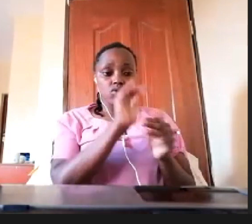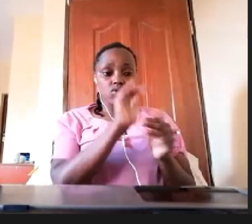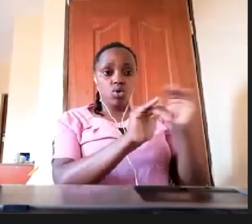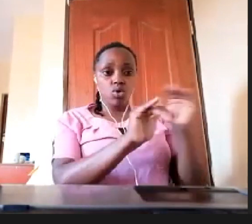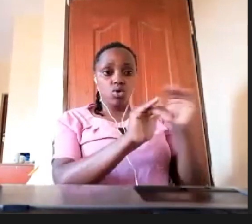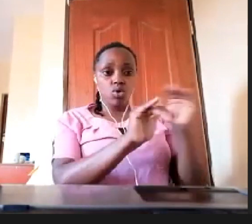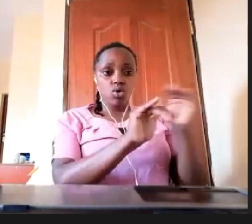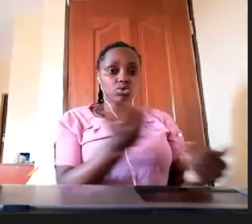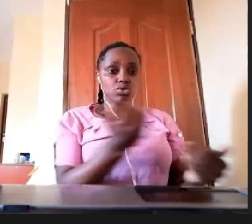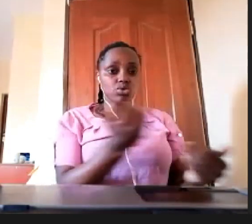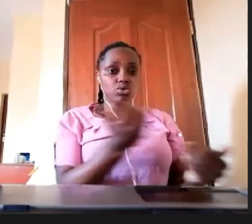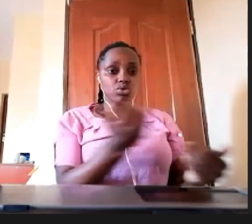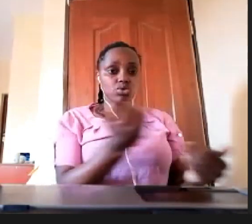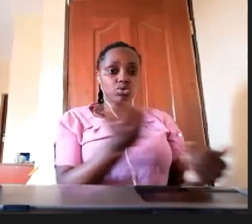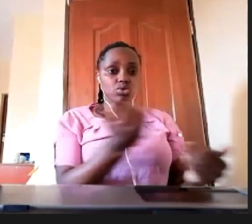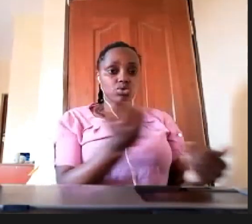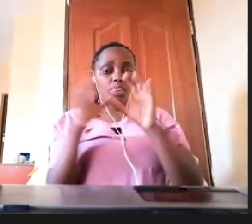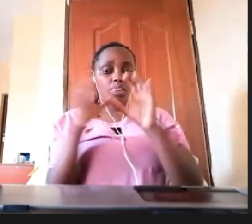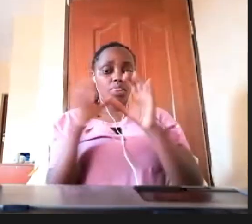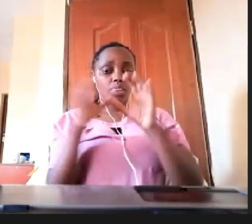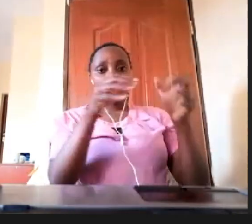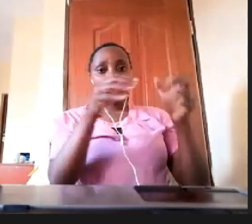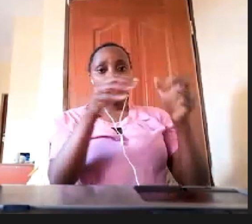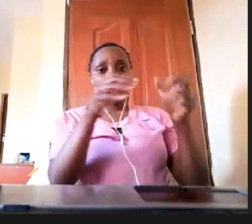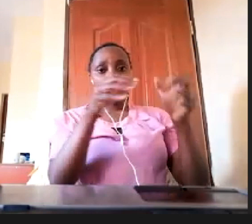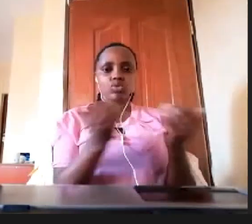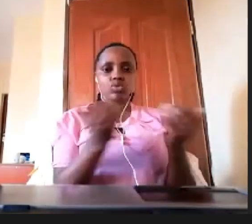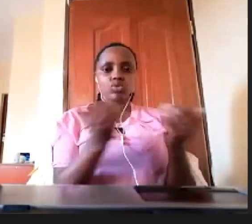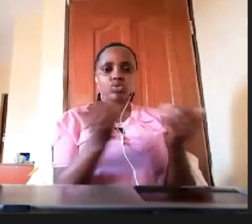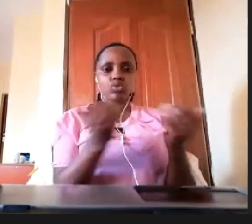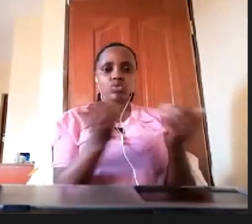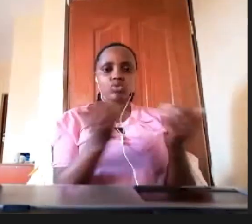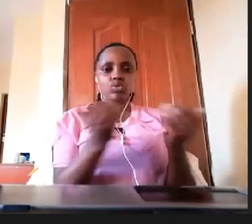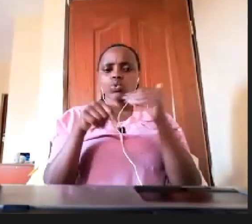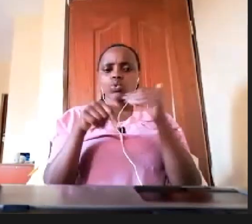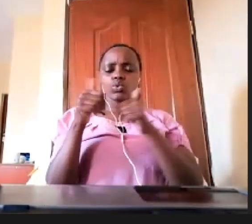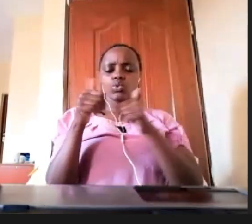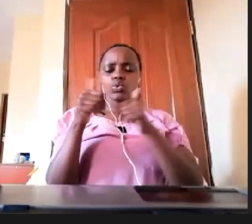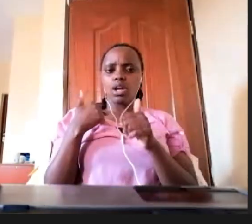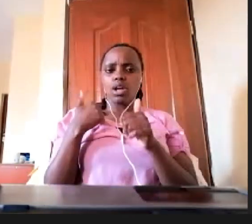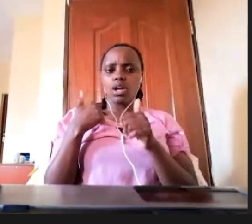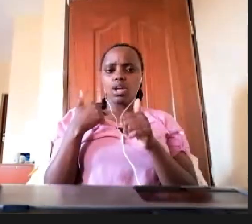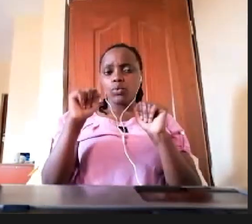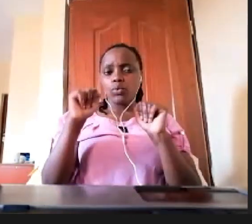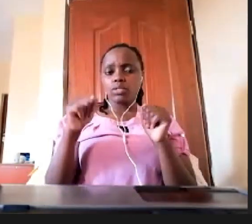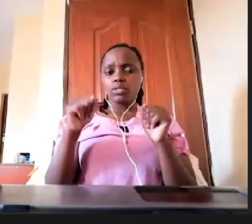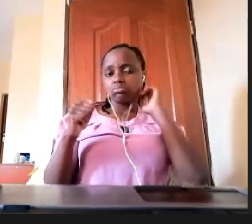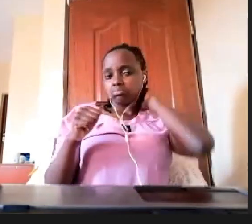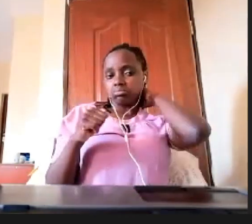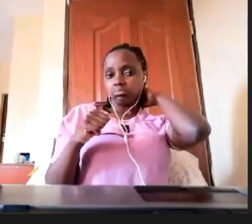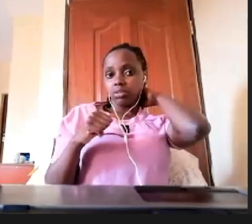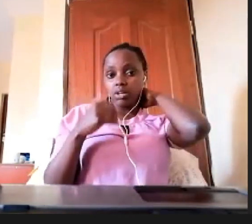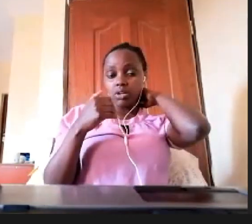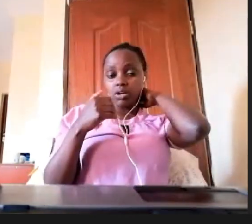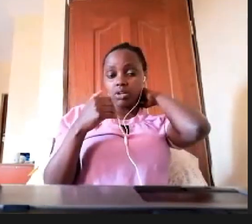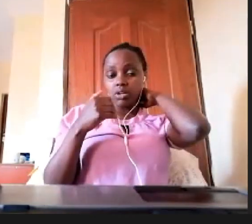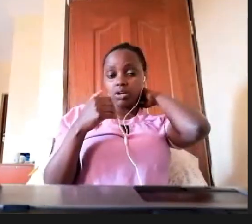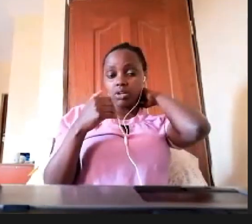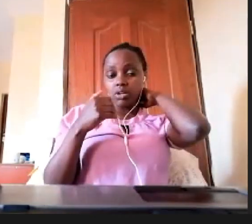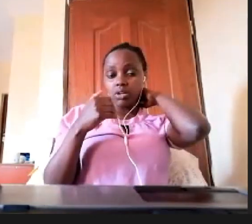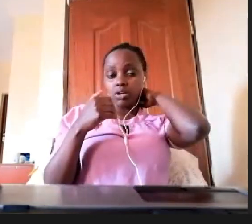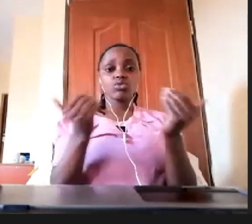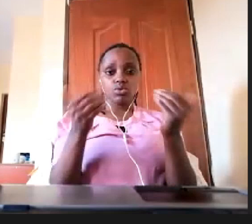consult children? Did you consult all categories of children? What were these challenges that you faced so that we don't leave any child